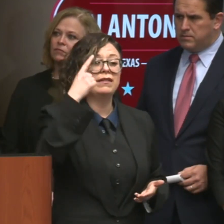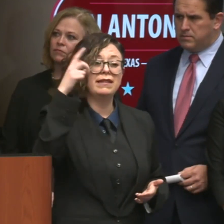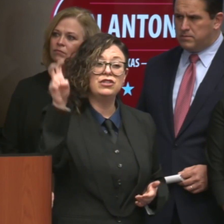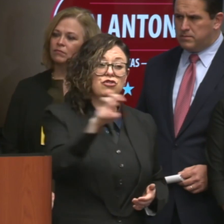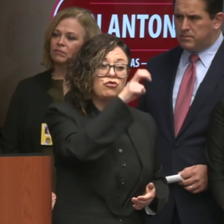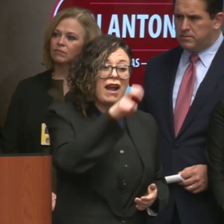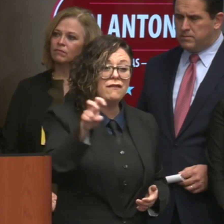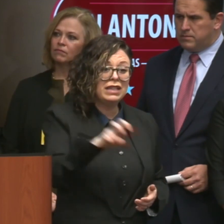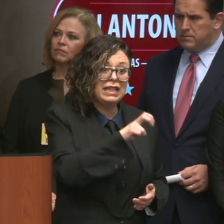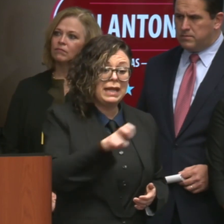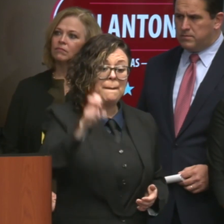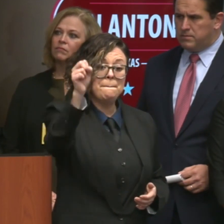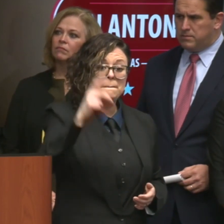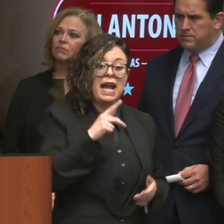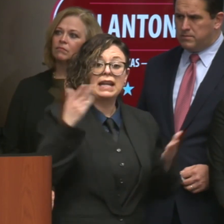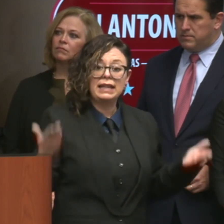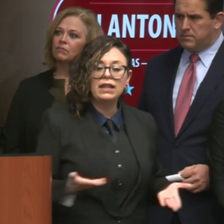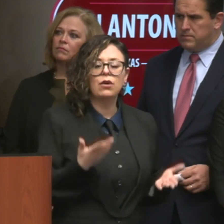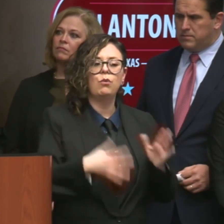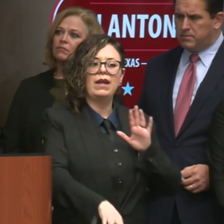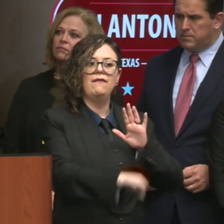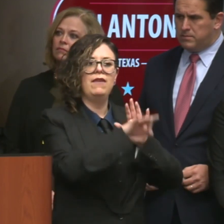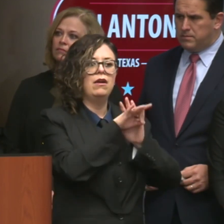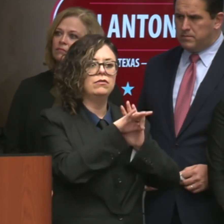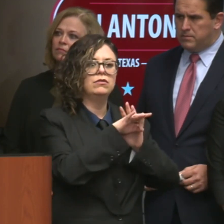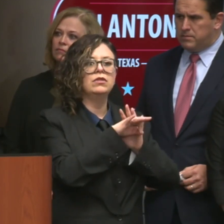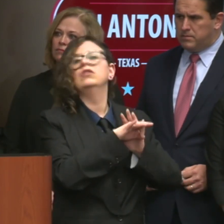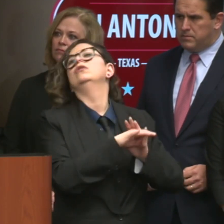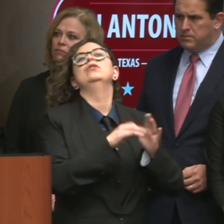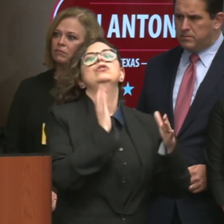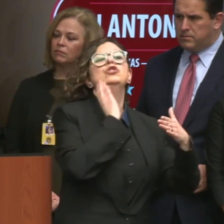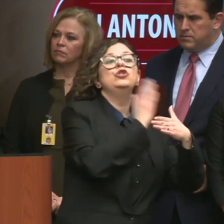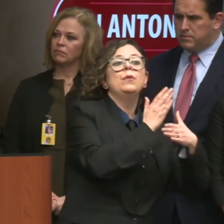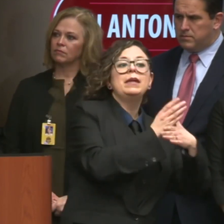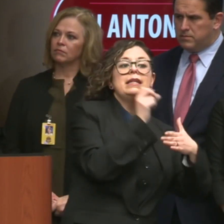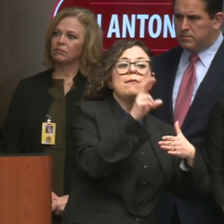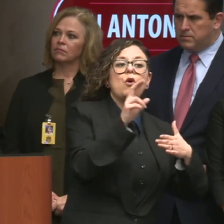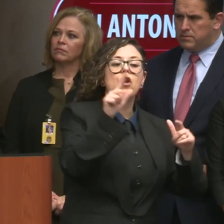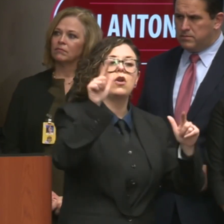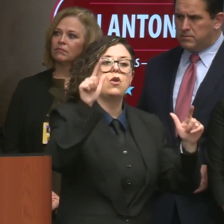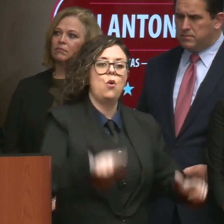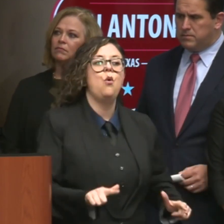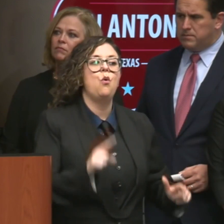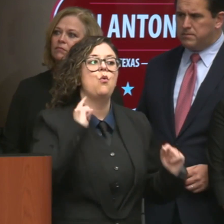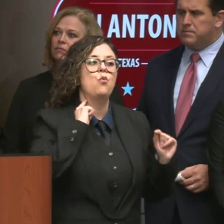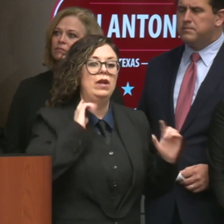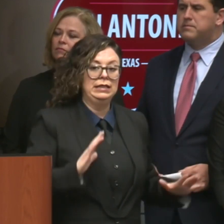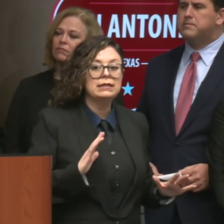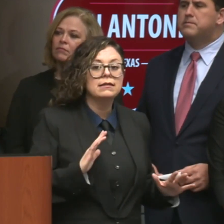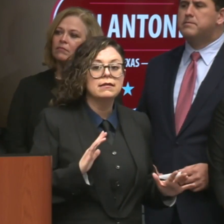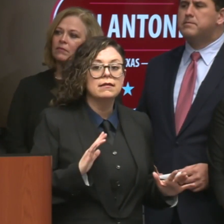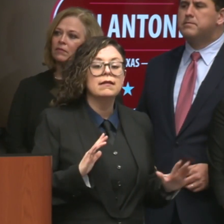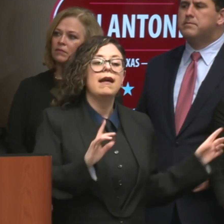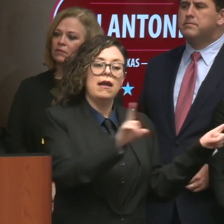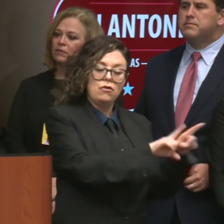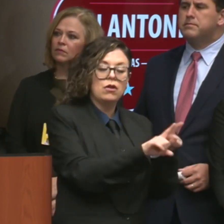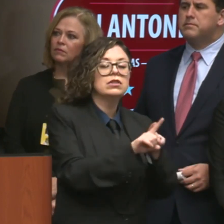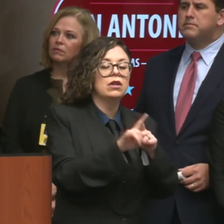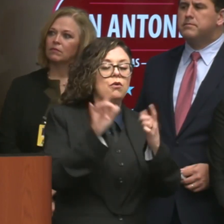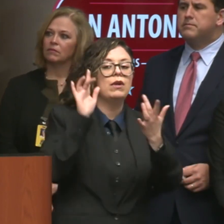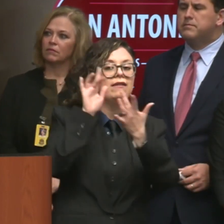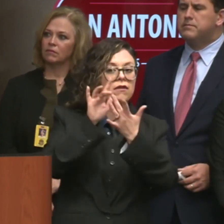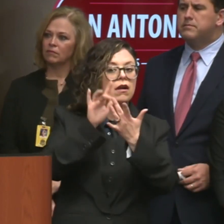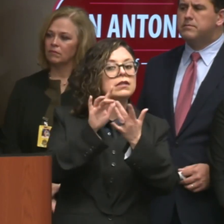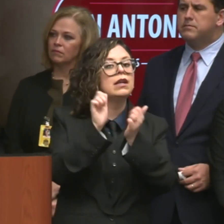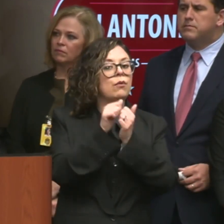have returned back here have been found to be medium or low risk, and we have been in contact with them